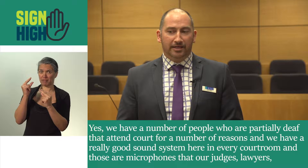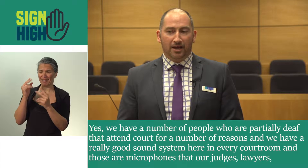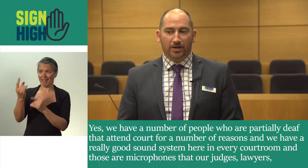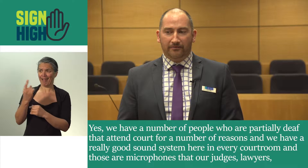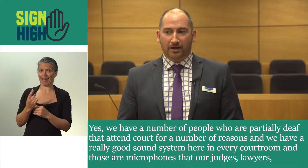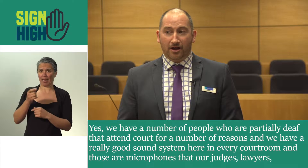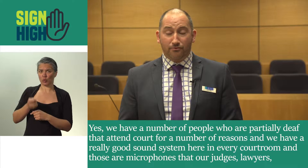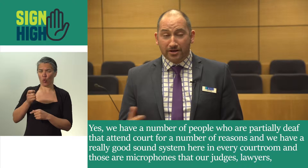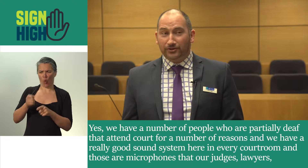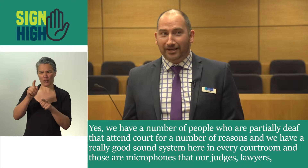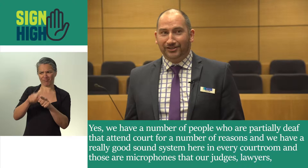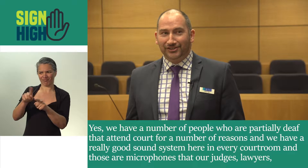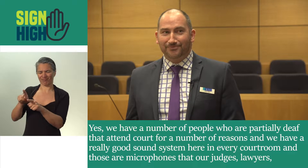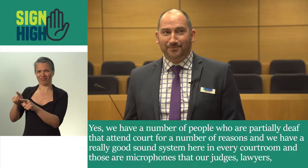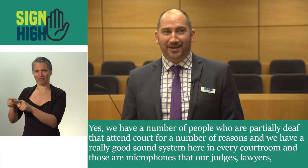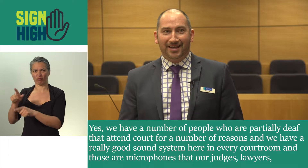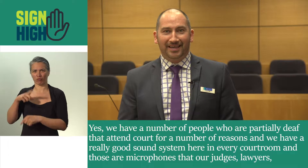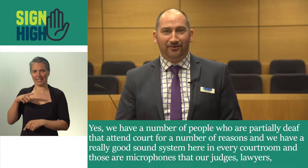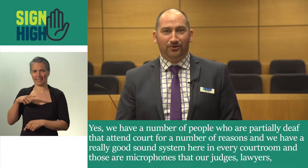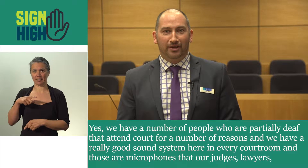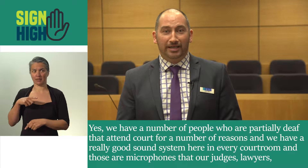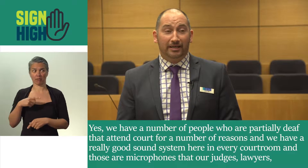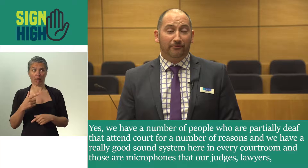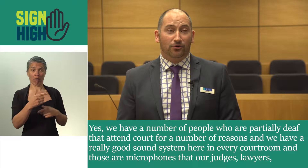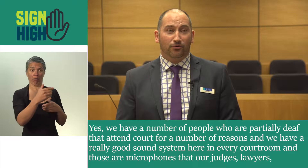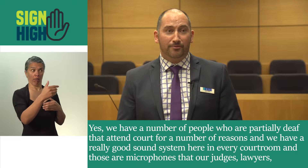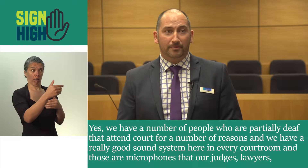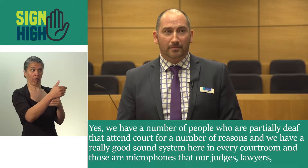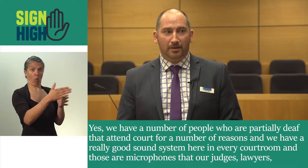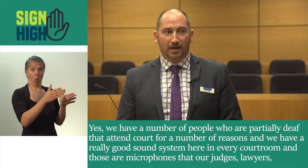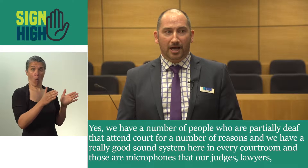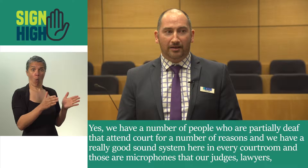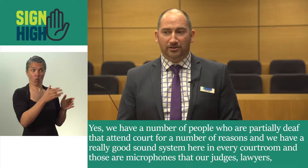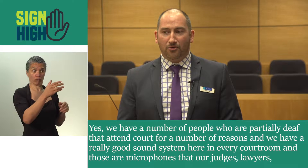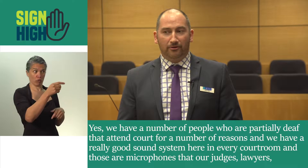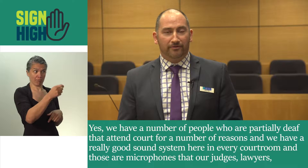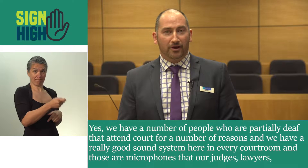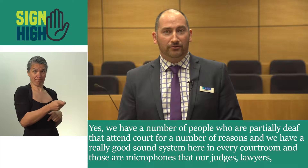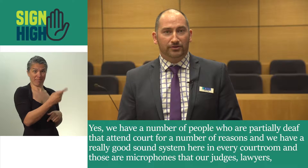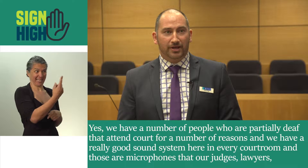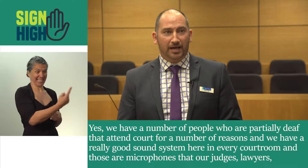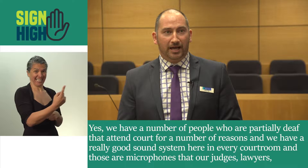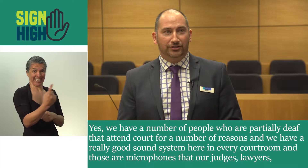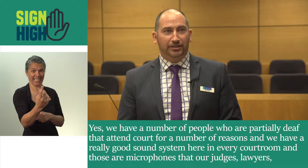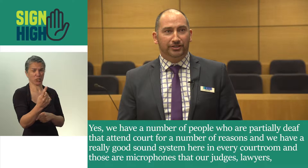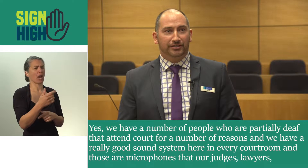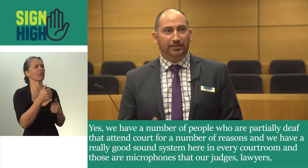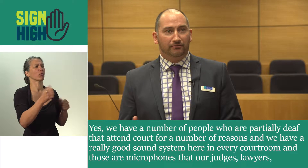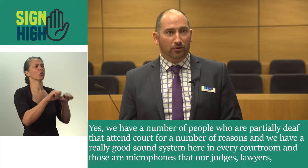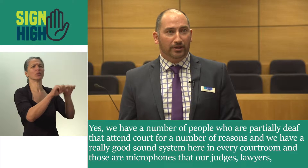we have a really good sound system here in every courtroom. And those are microphones that judges and